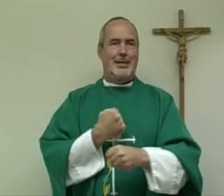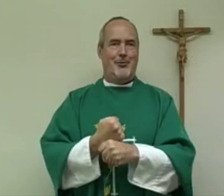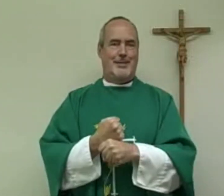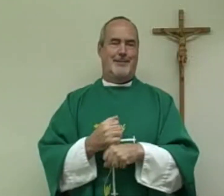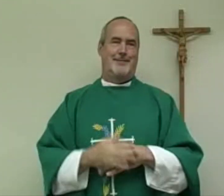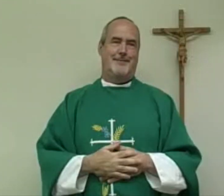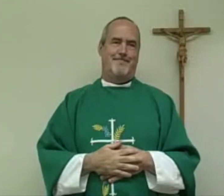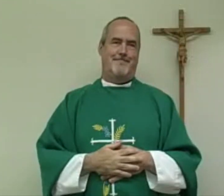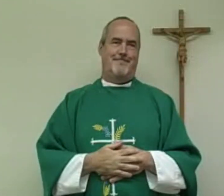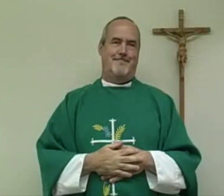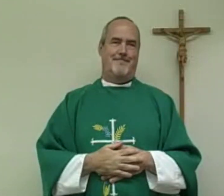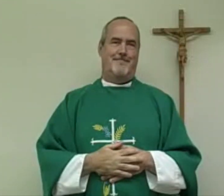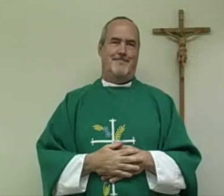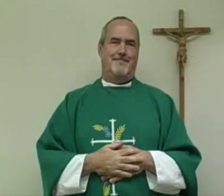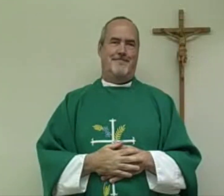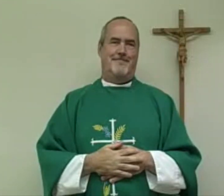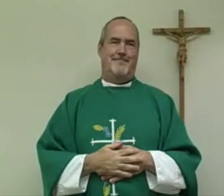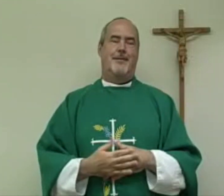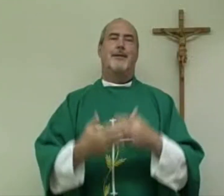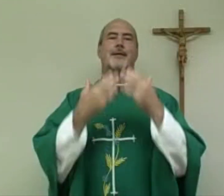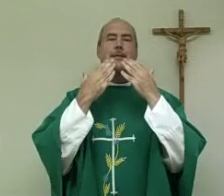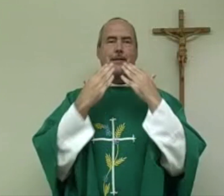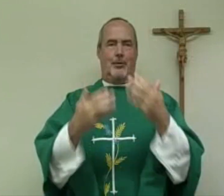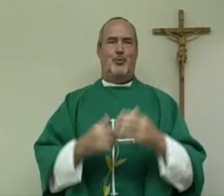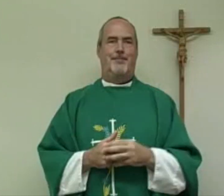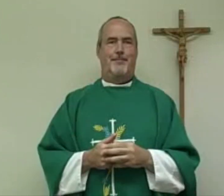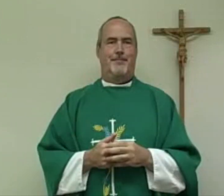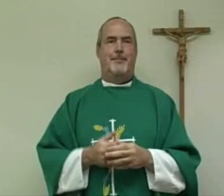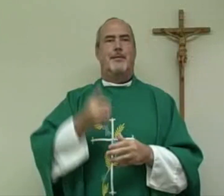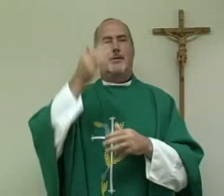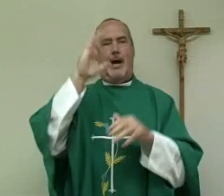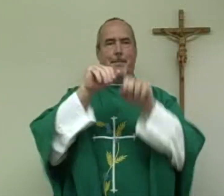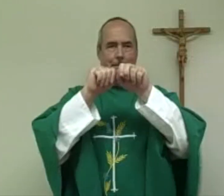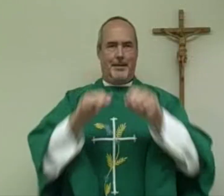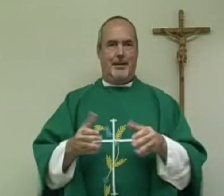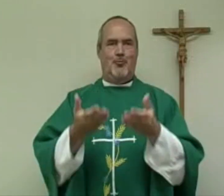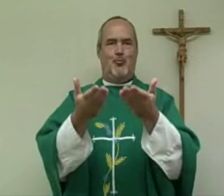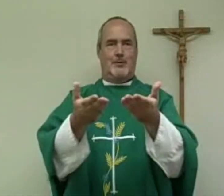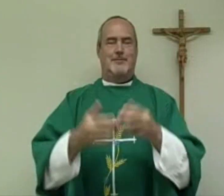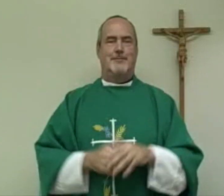continuous for over 2,000 years. Thank you, and God bless you.